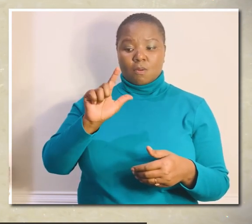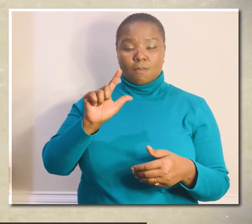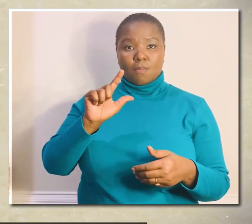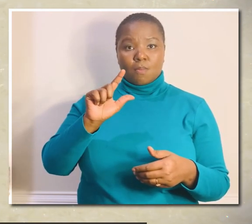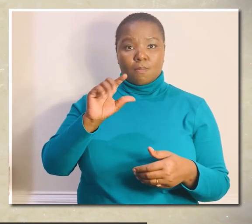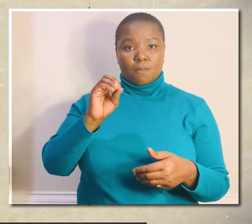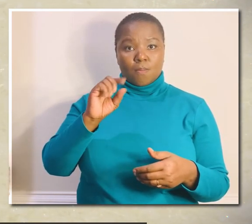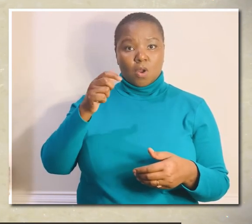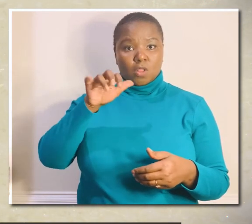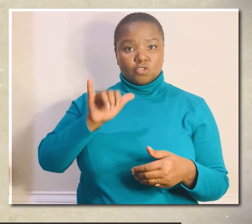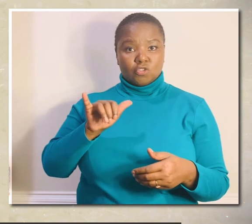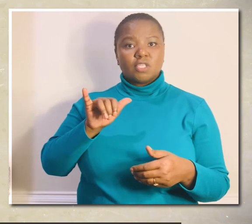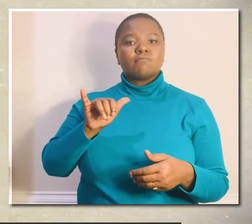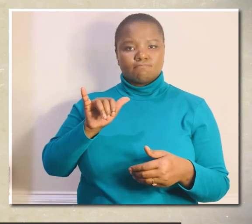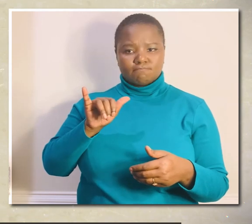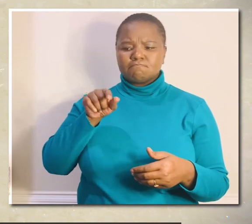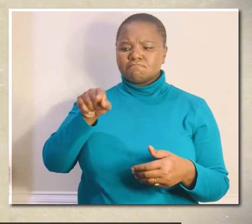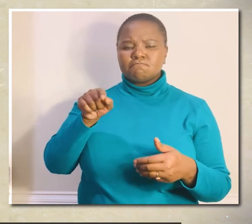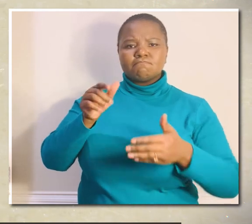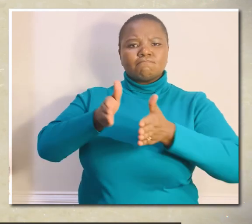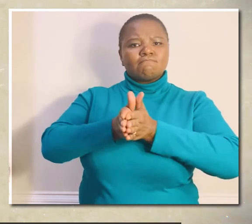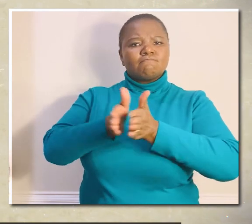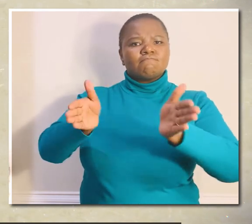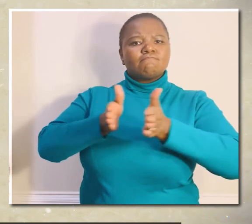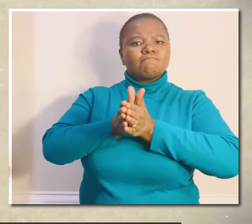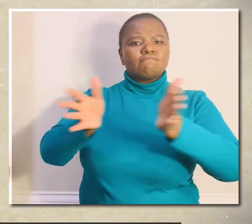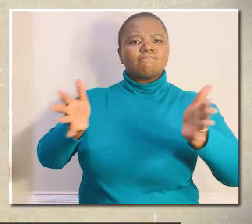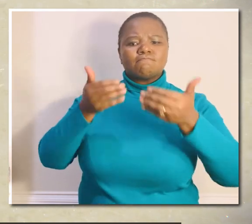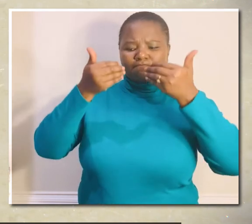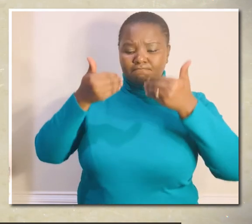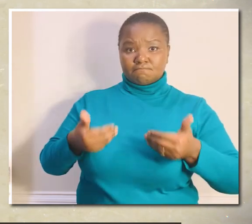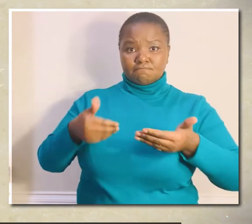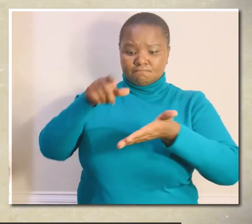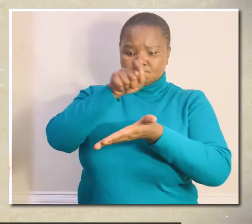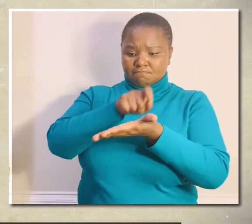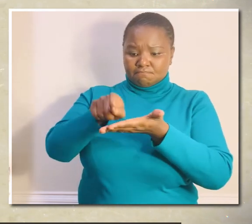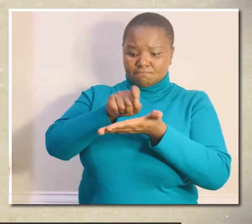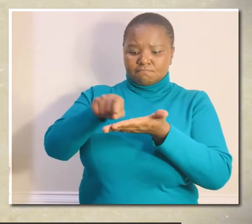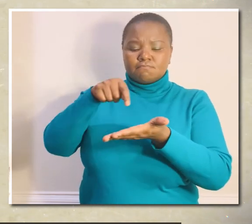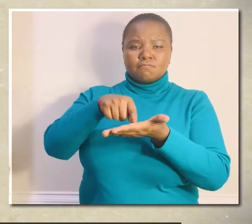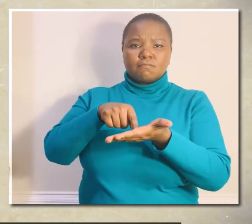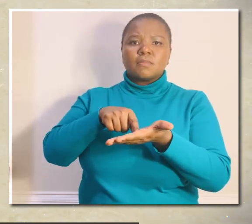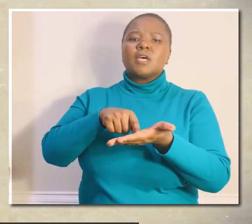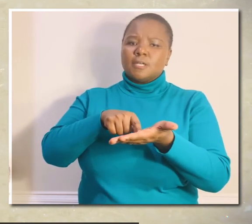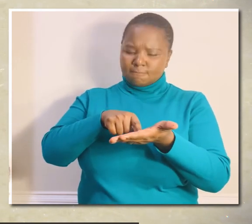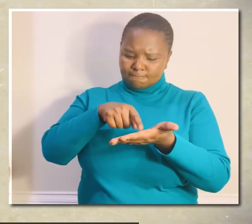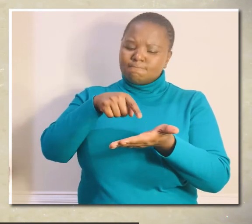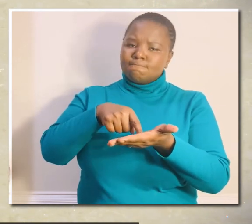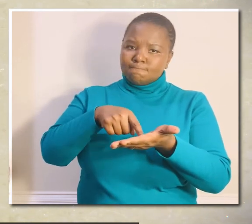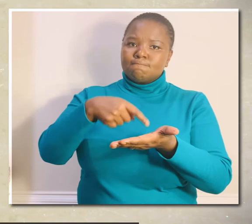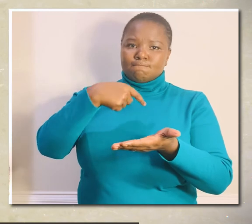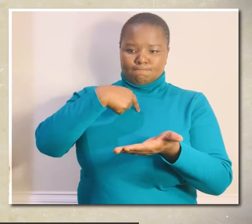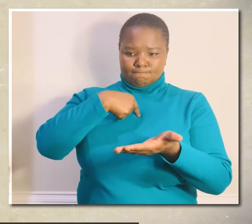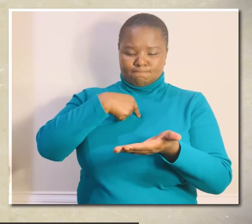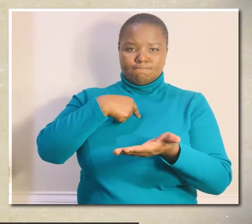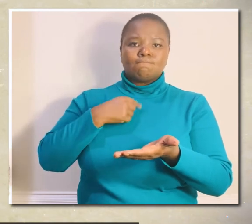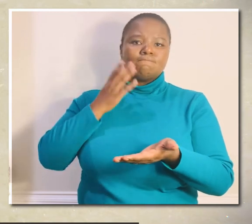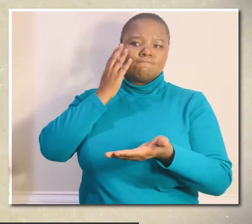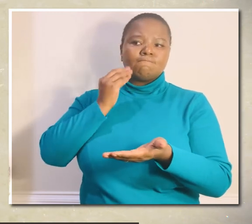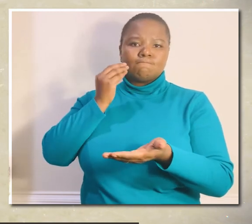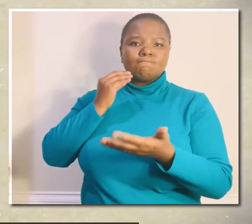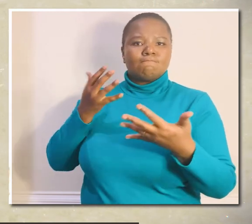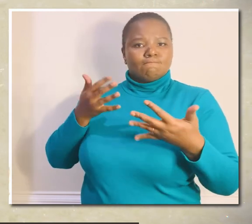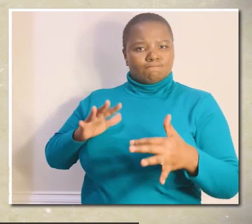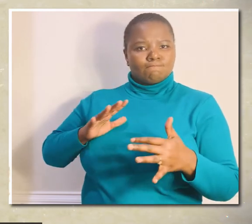you describe, the people who will tell you what you've written is true. What you've written reflects